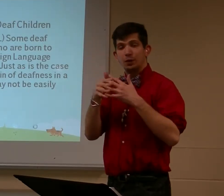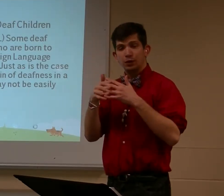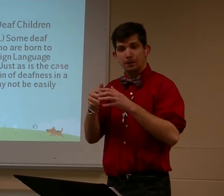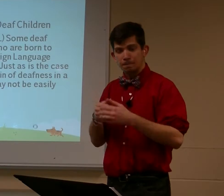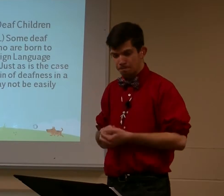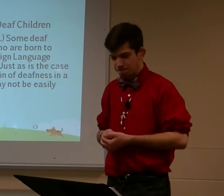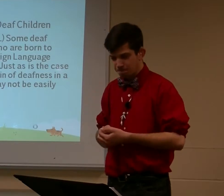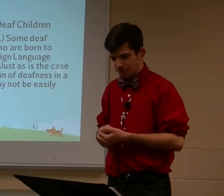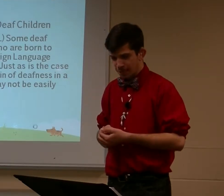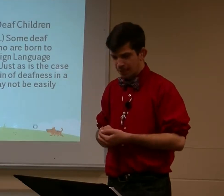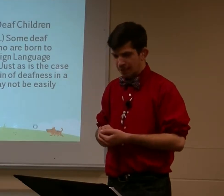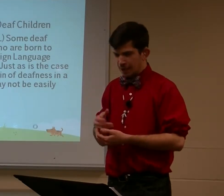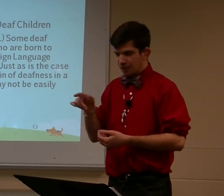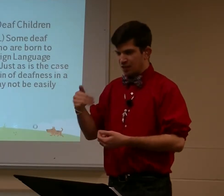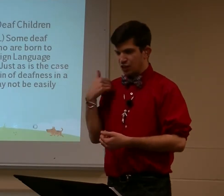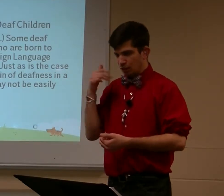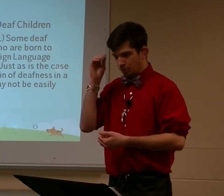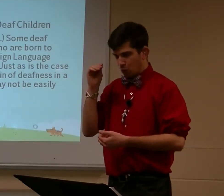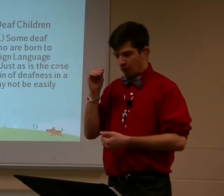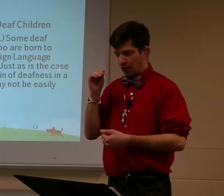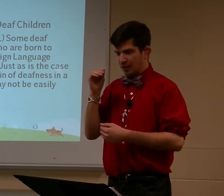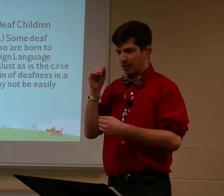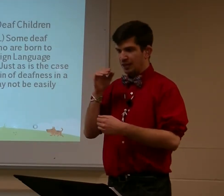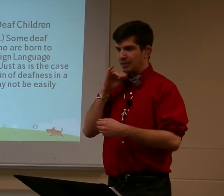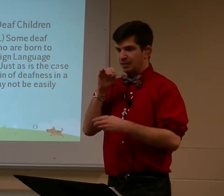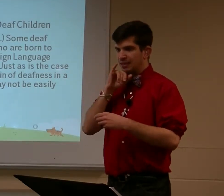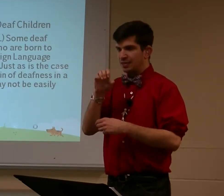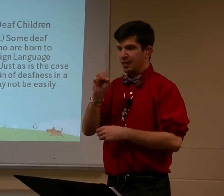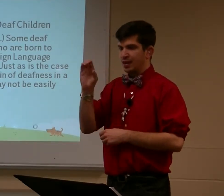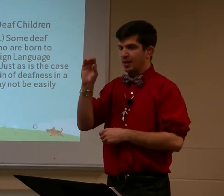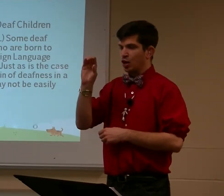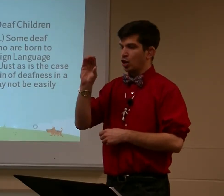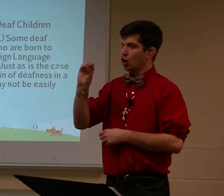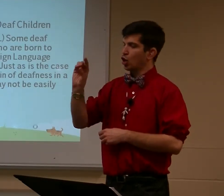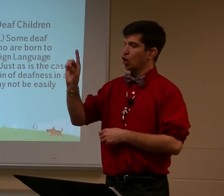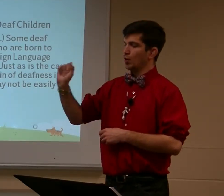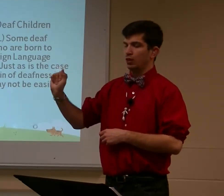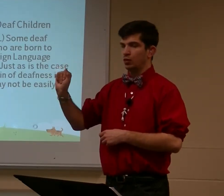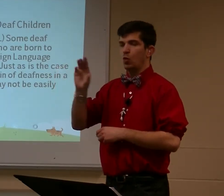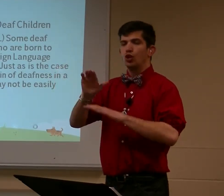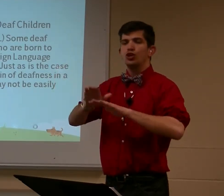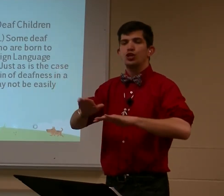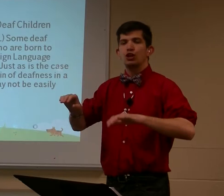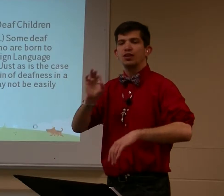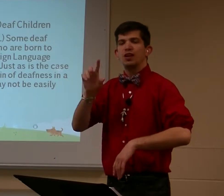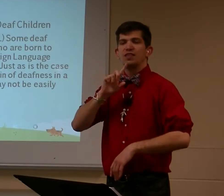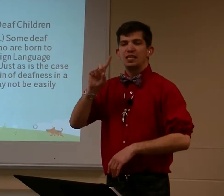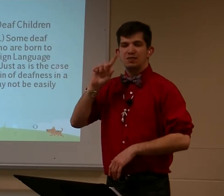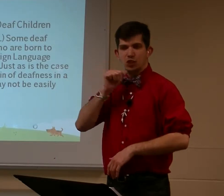America. This young boy is a PODA, or Children of Deaf Adult.